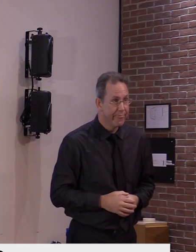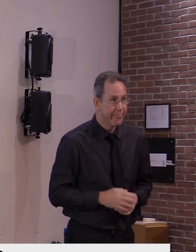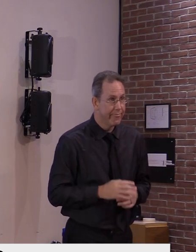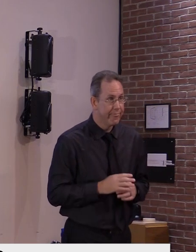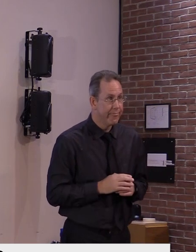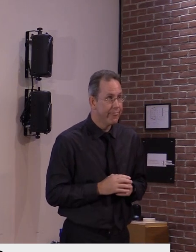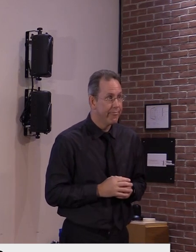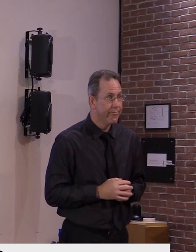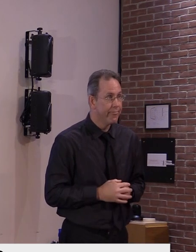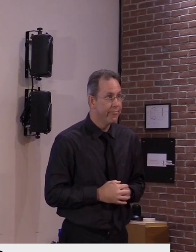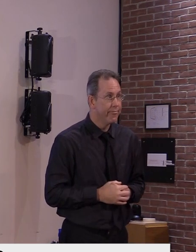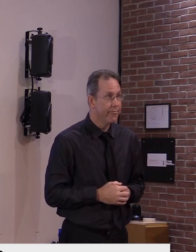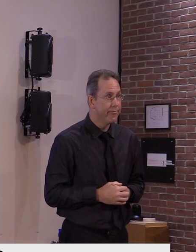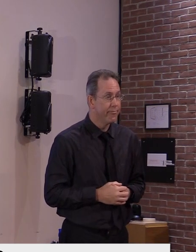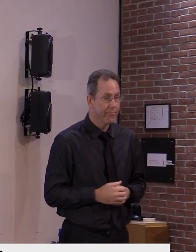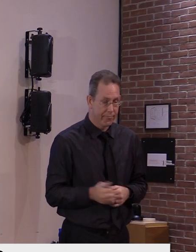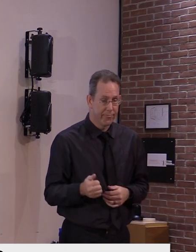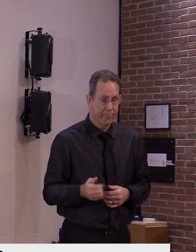Thank you.